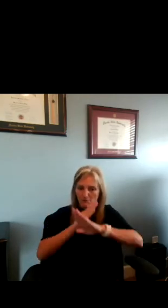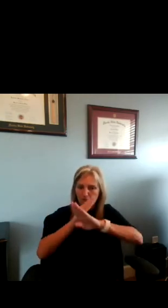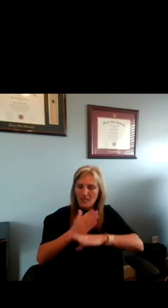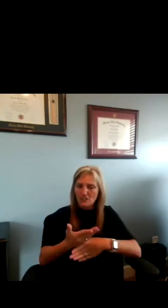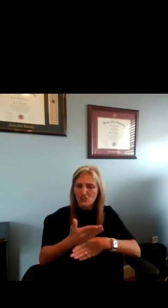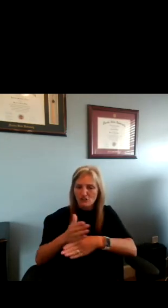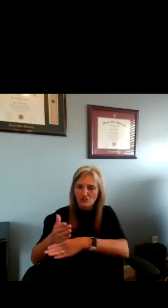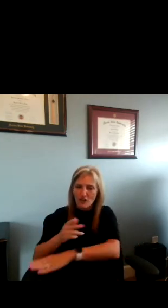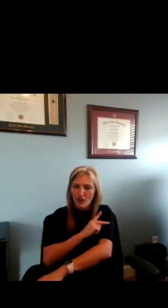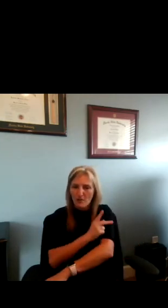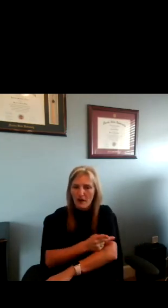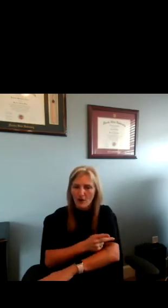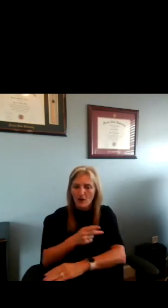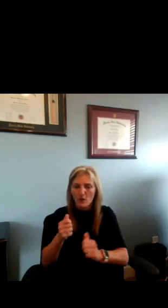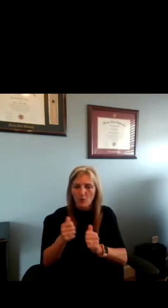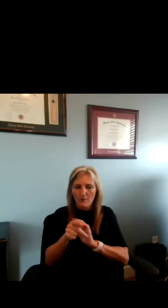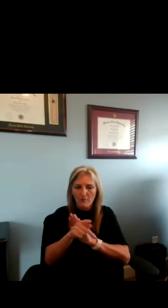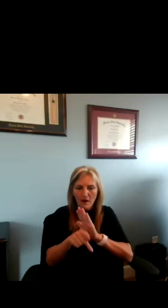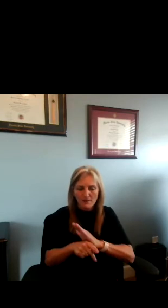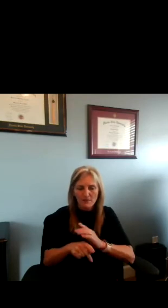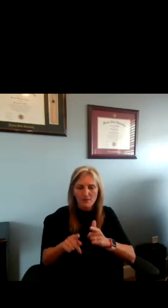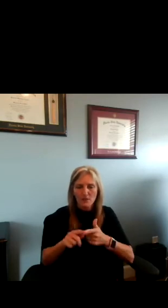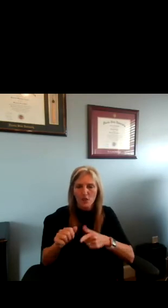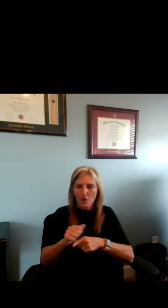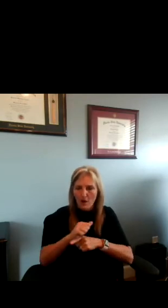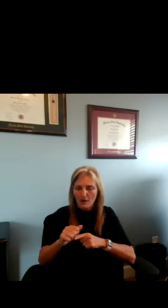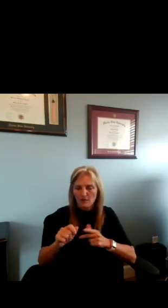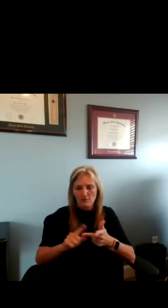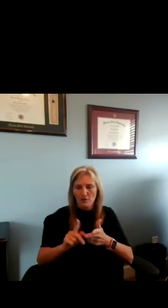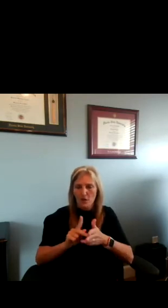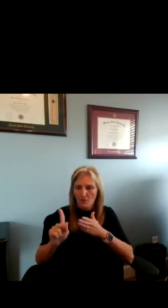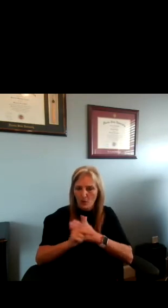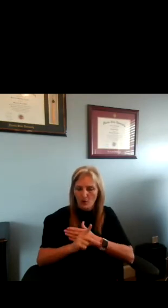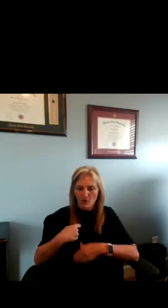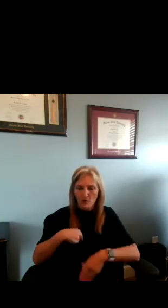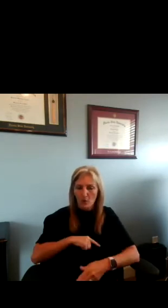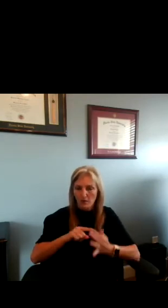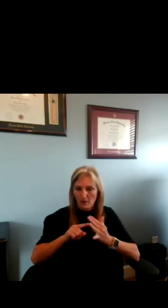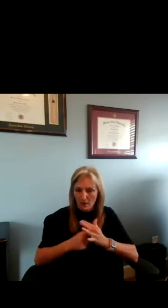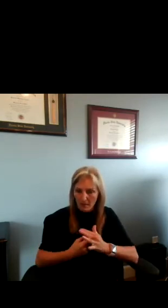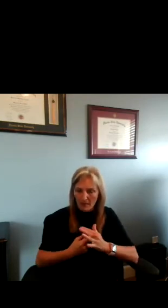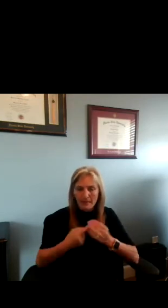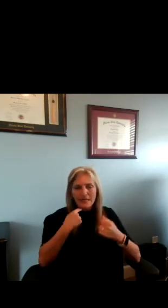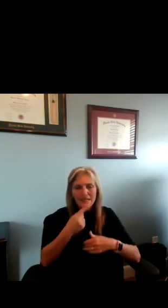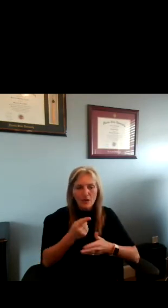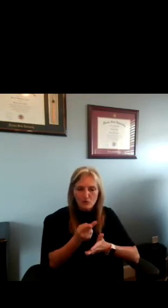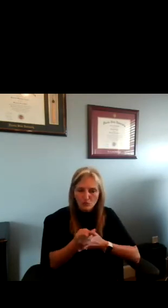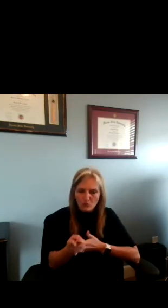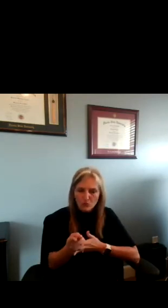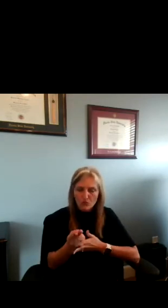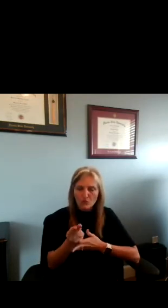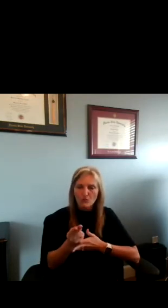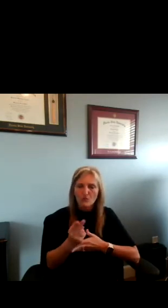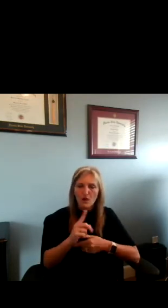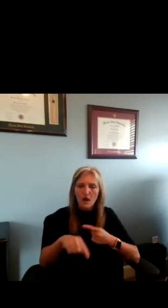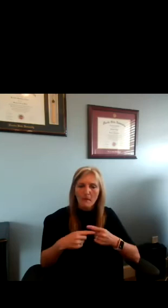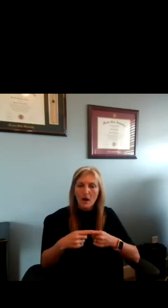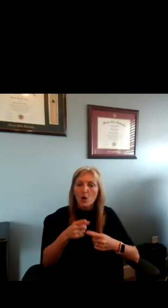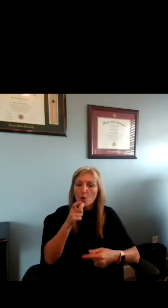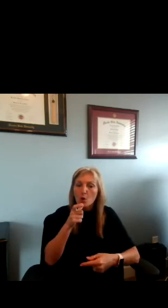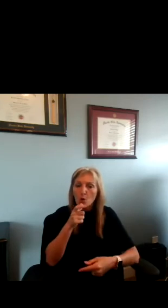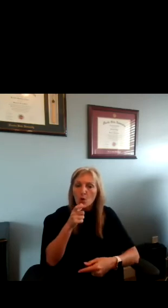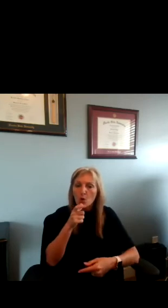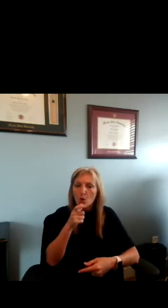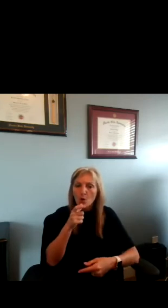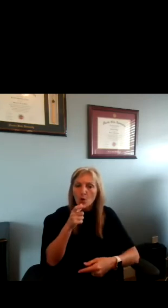the policies, practices, and programs that are implemented, to tell the truth about who we